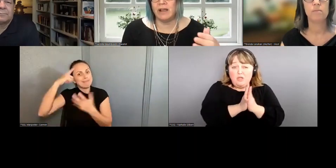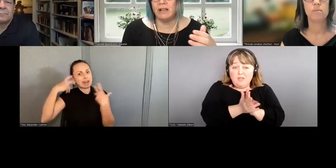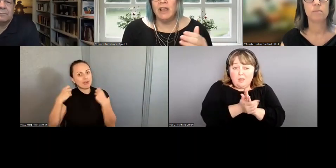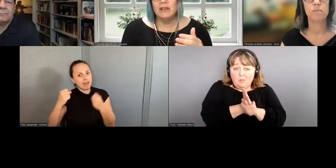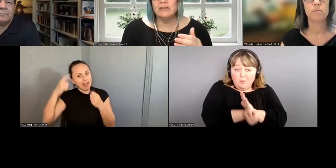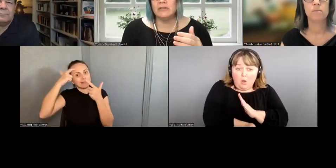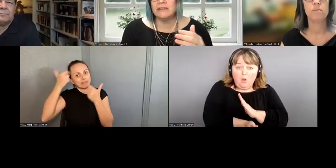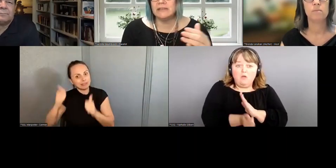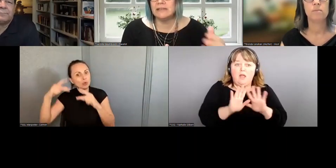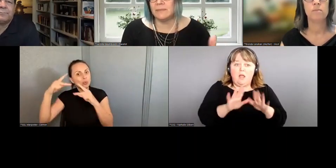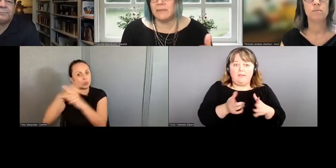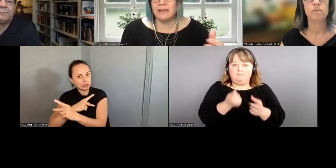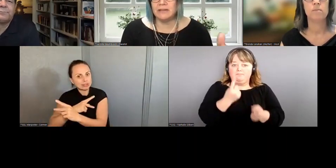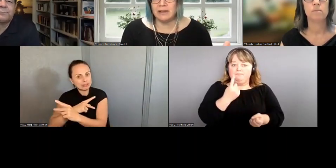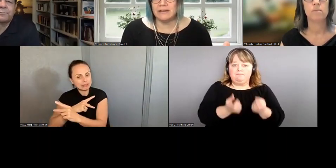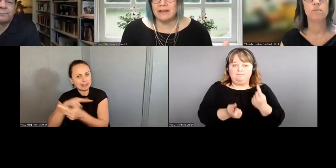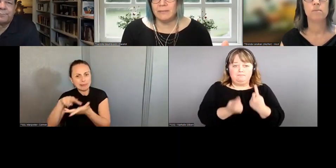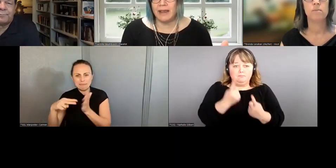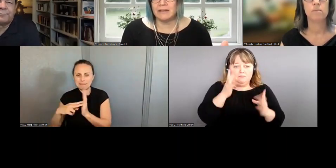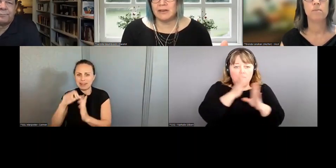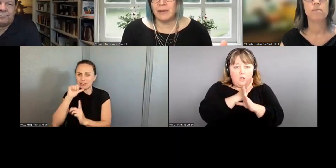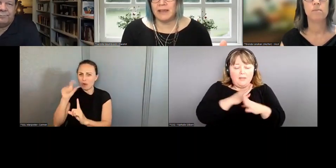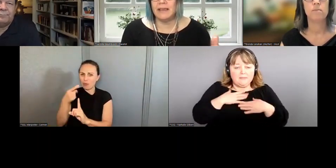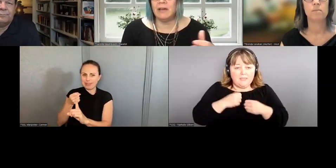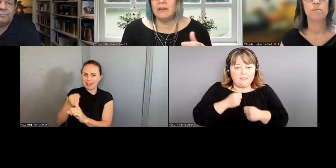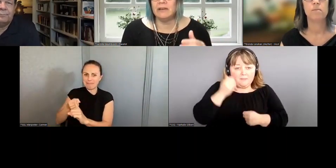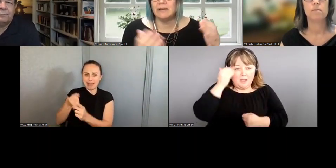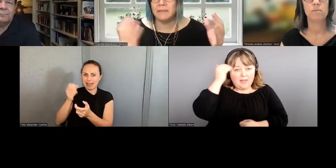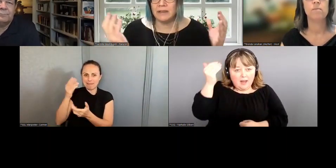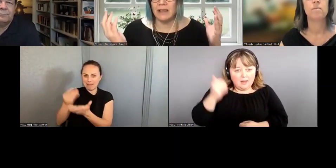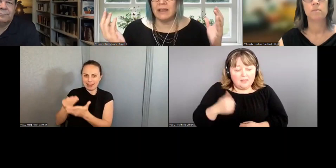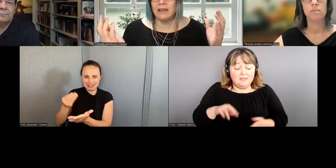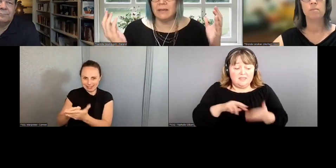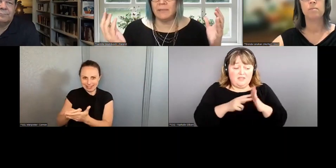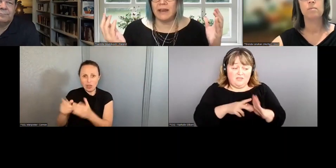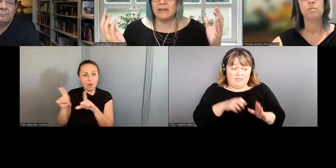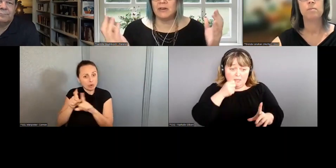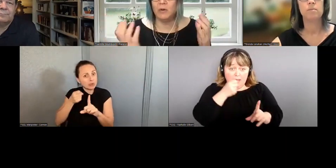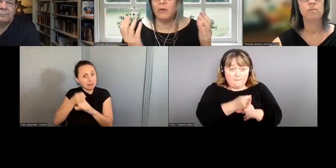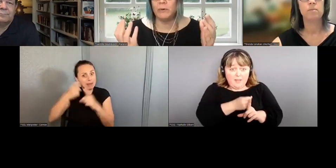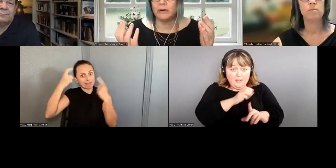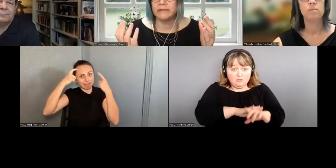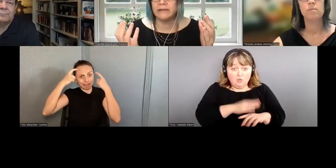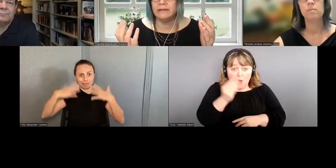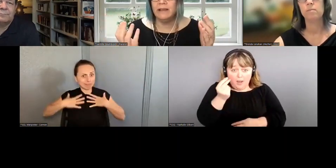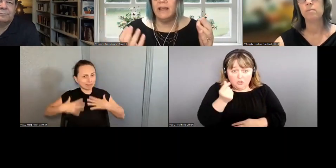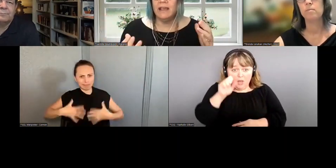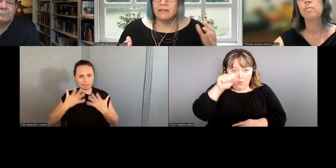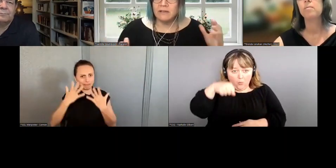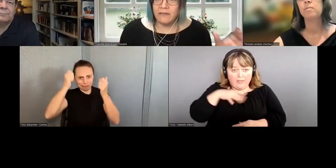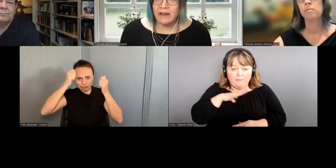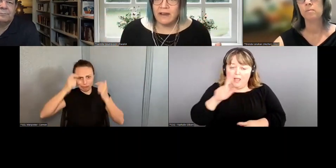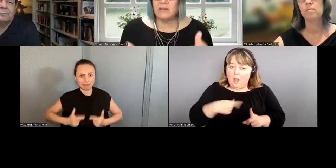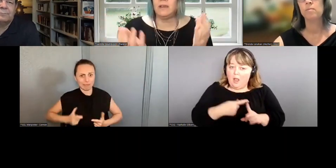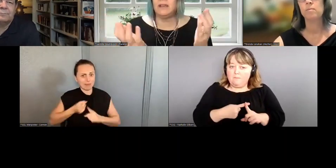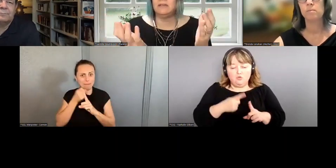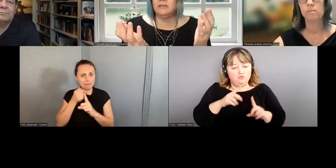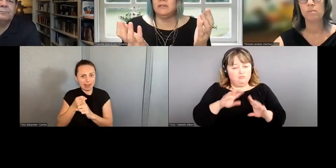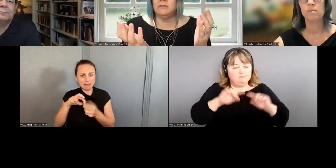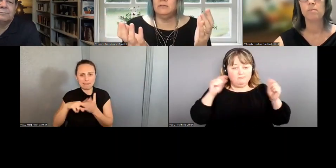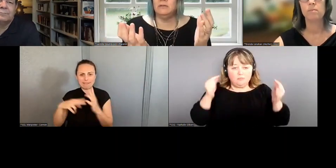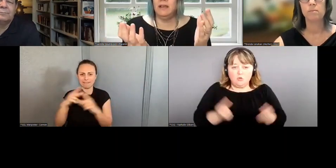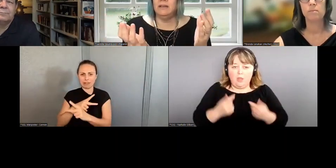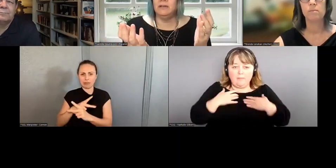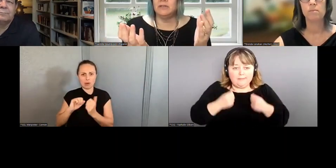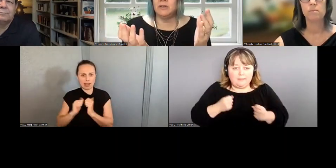as well. So this isn't something that just impacts your bank account. It's something that impacts your whole person. And so finding ways